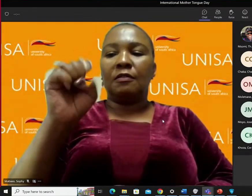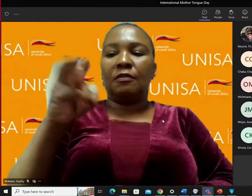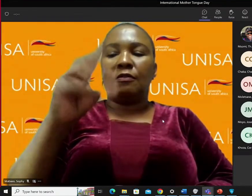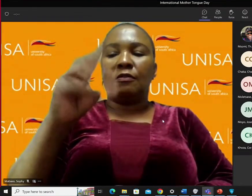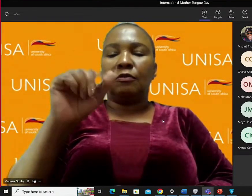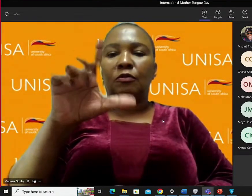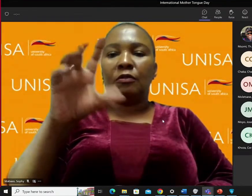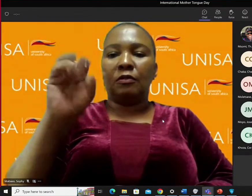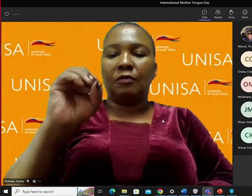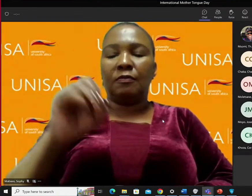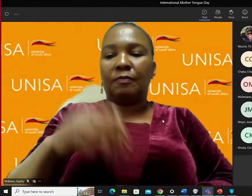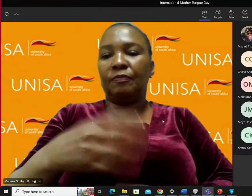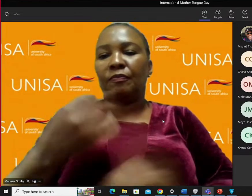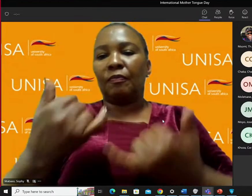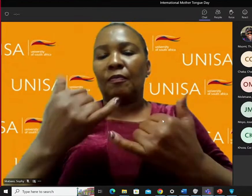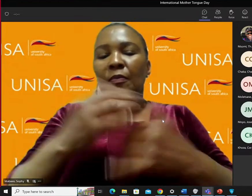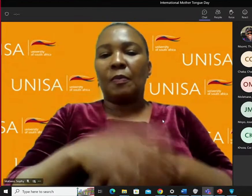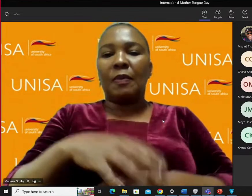car.